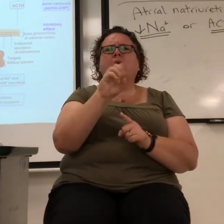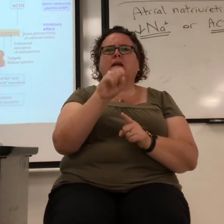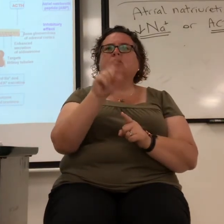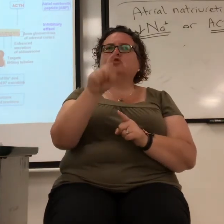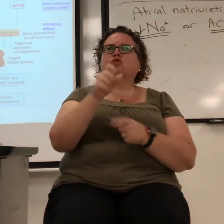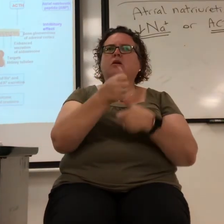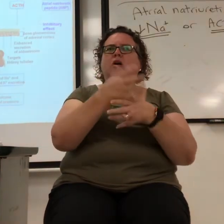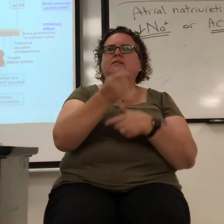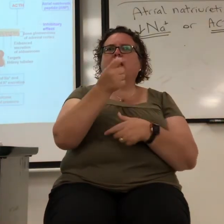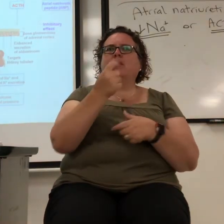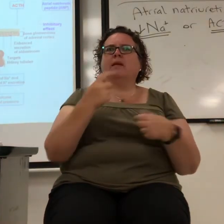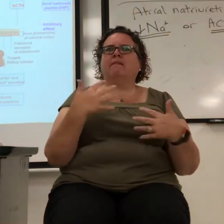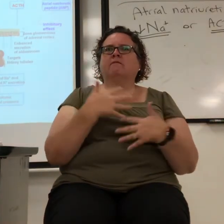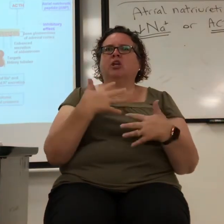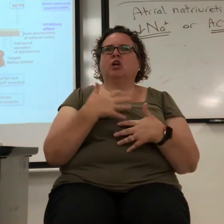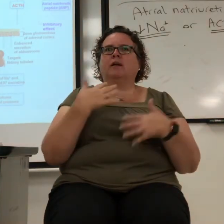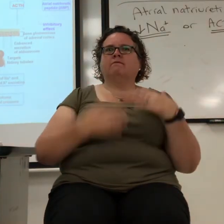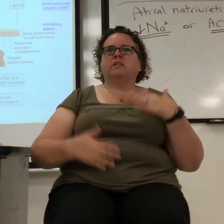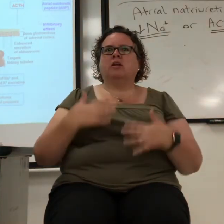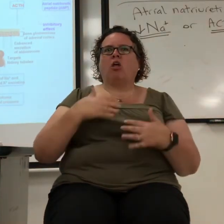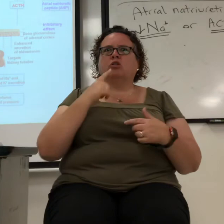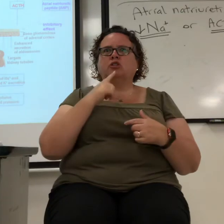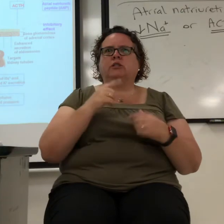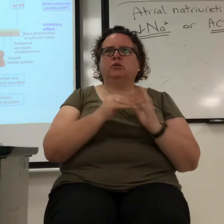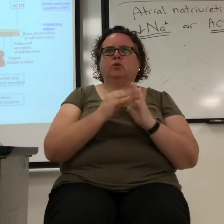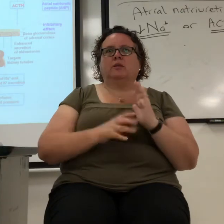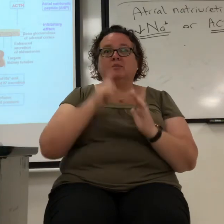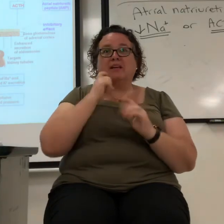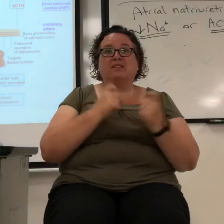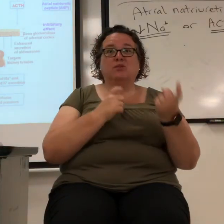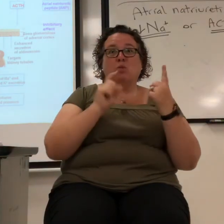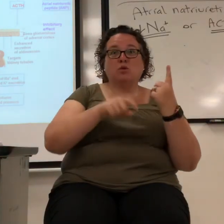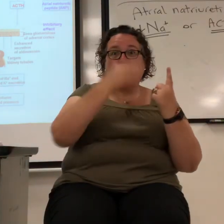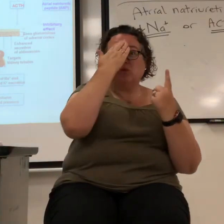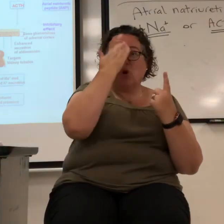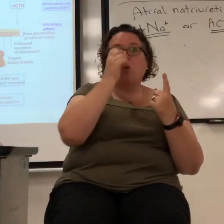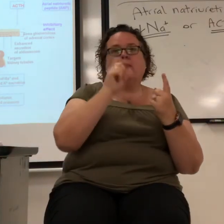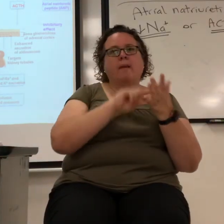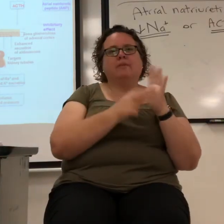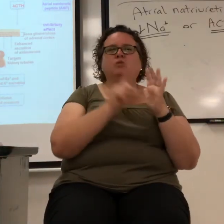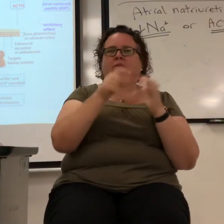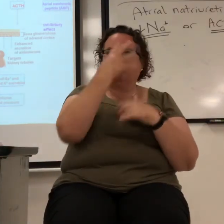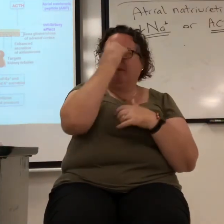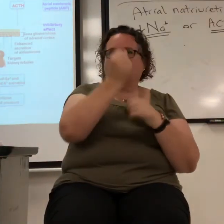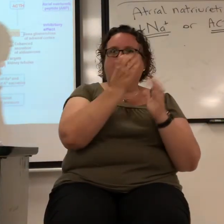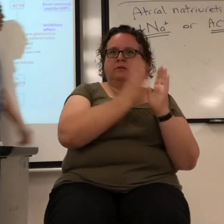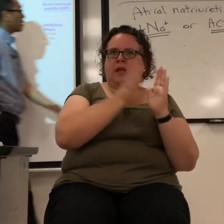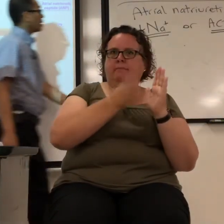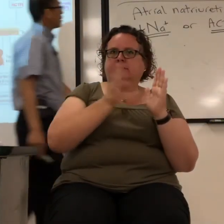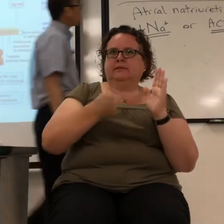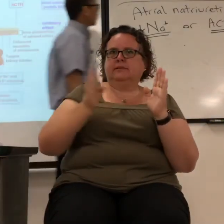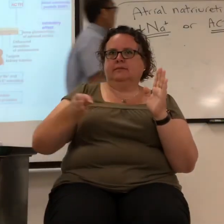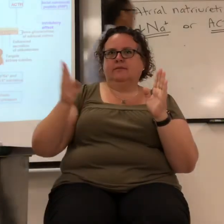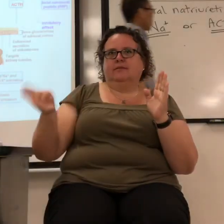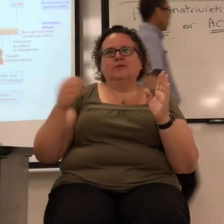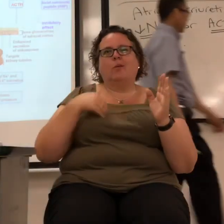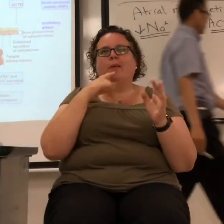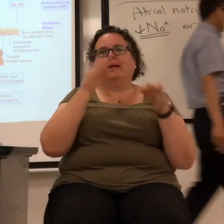fear in physiology students, because if it's one you got to know, you have to memorize a lot of steps. So let me go through it.